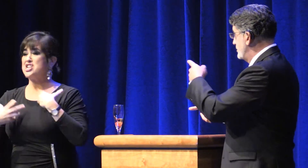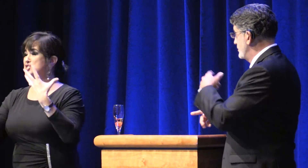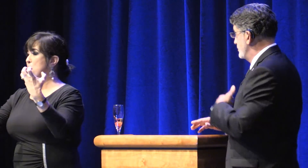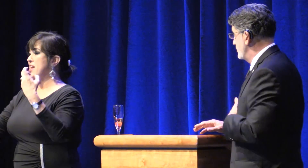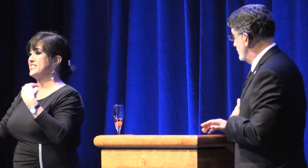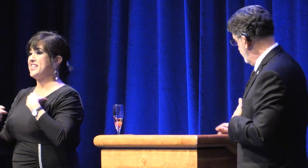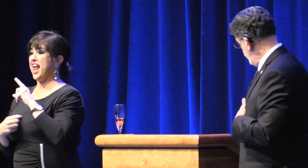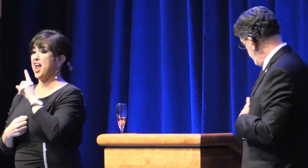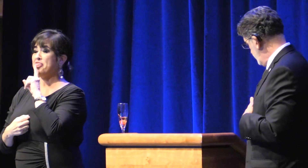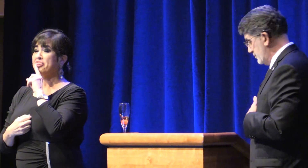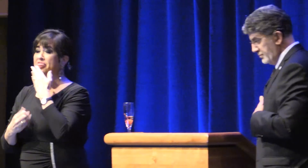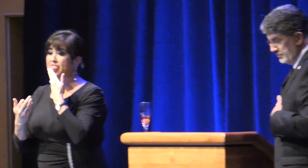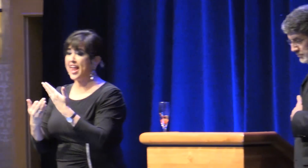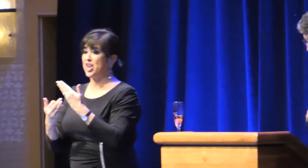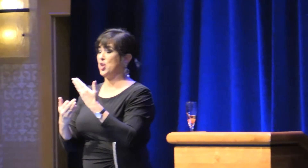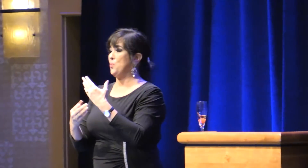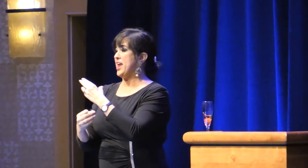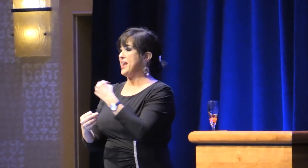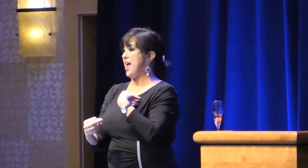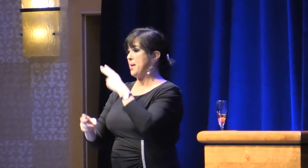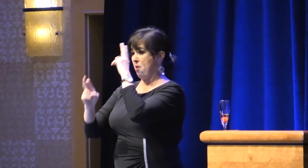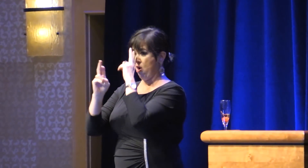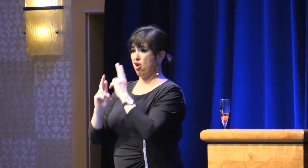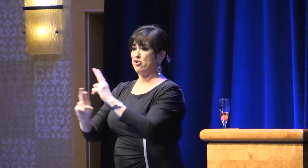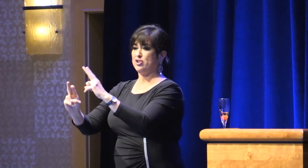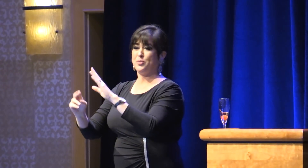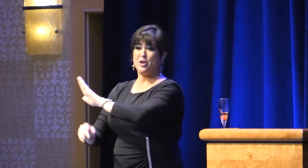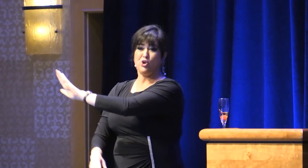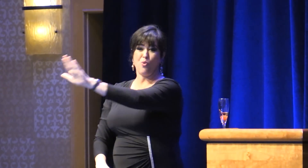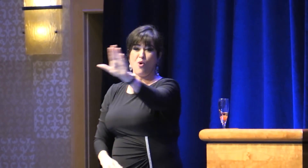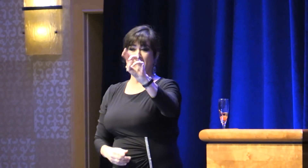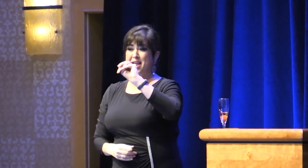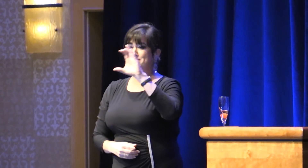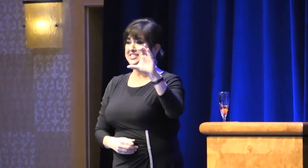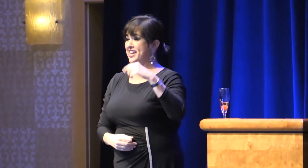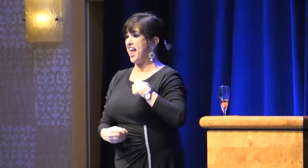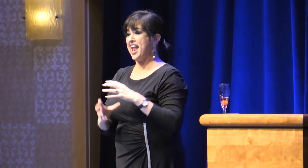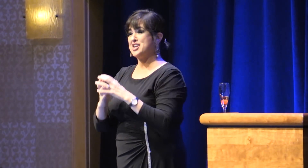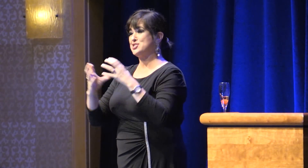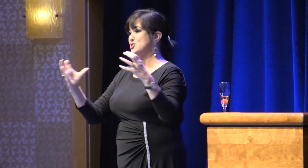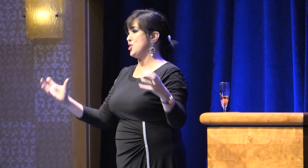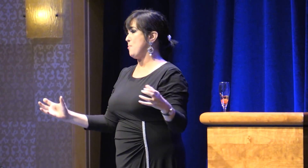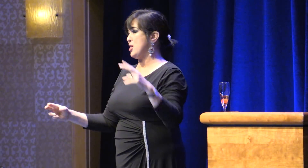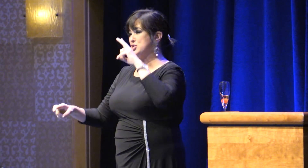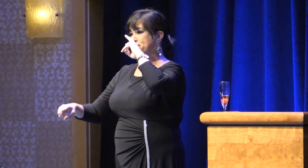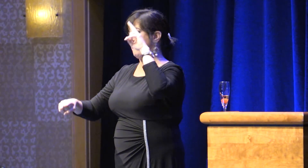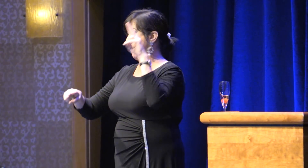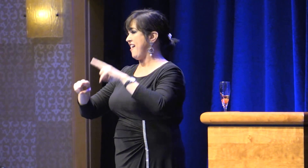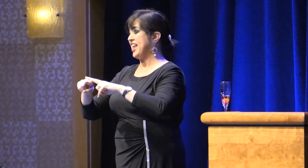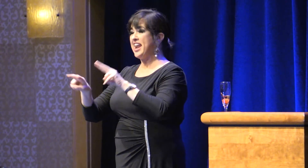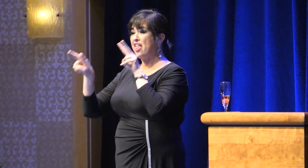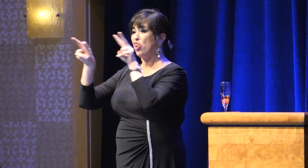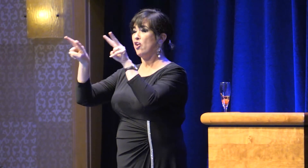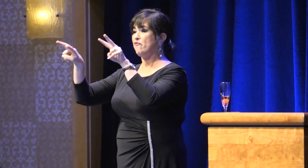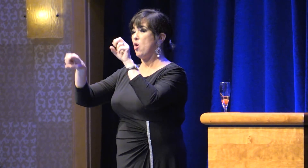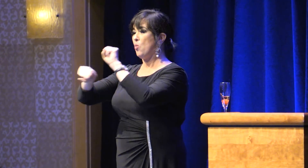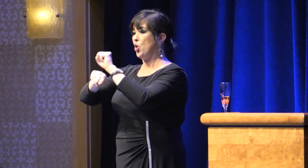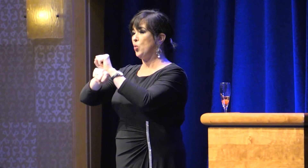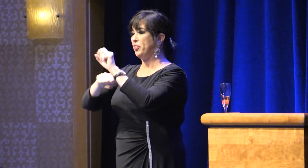I just want to take a moment here to say thank you. I am honored to be your MC this evening, and I had so much